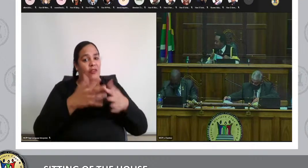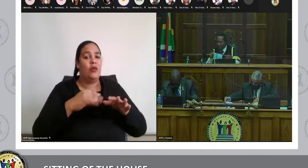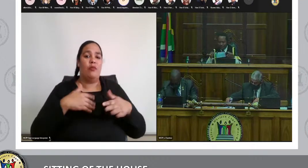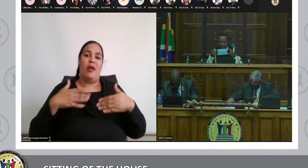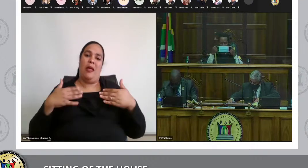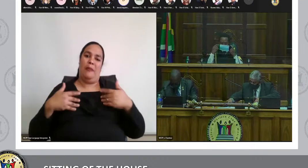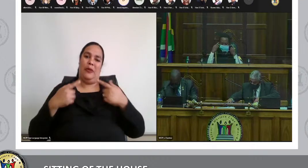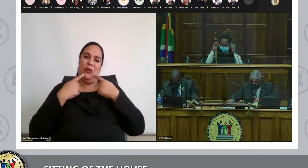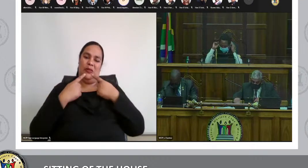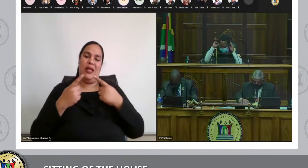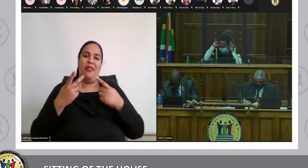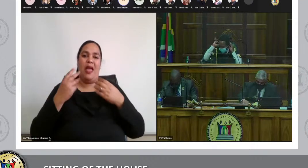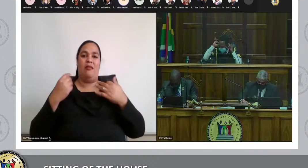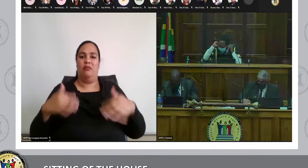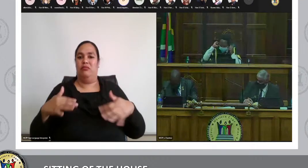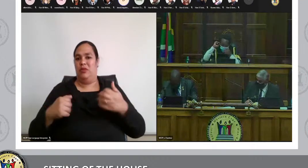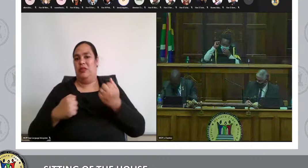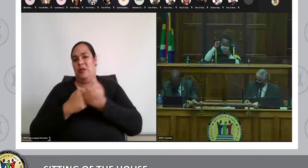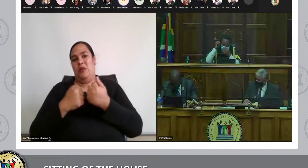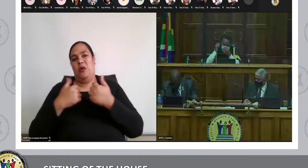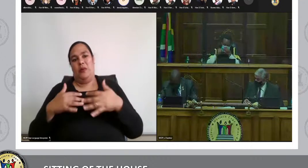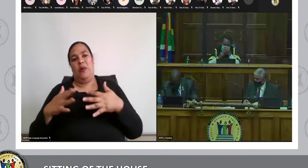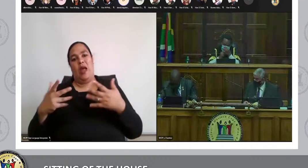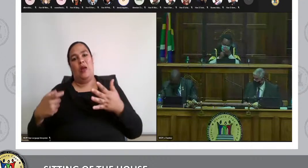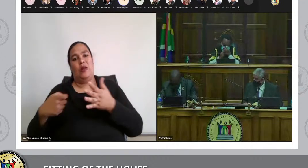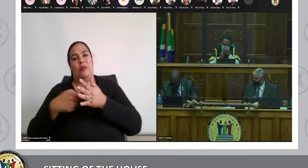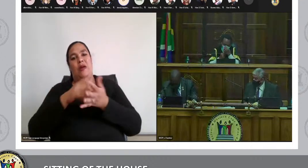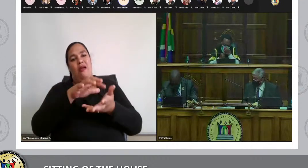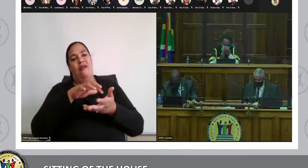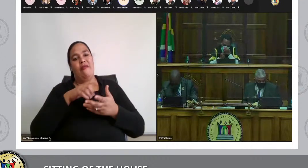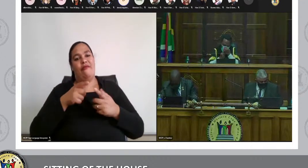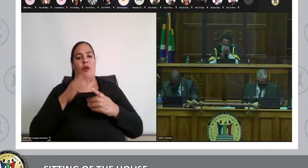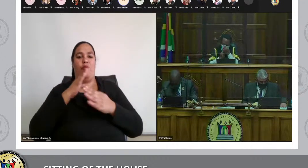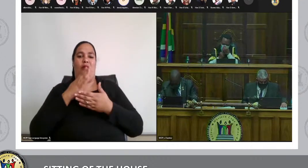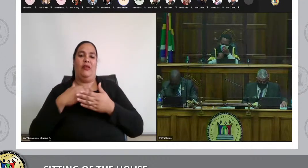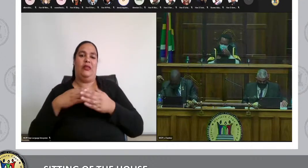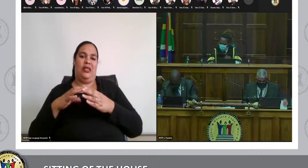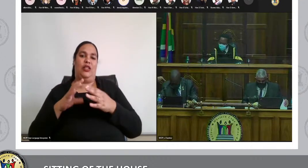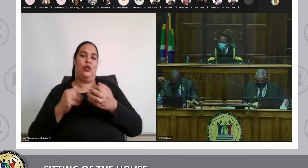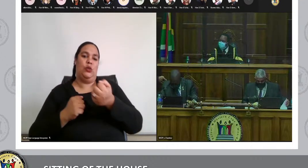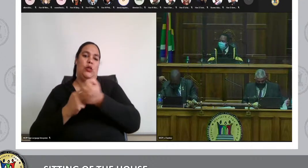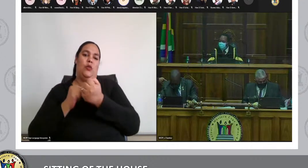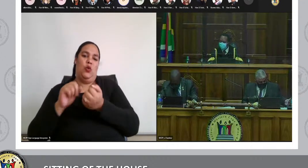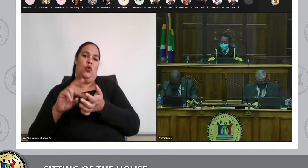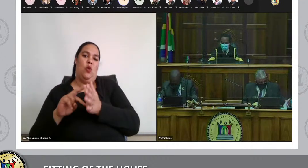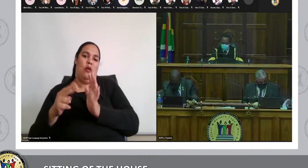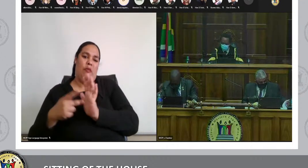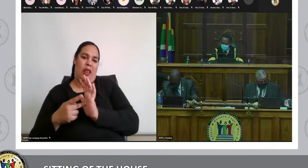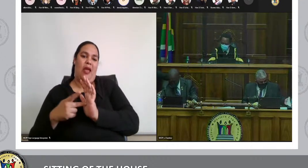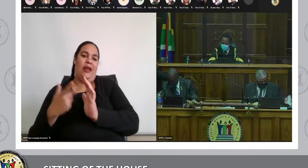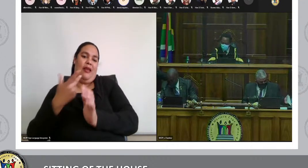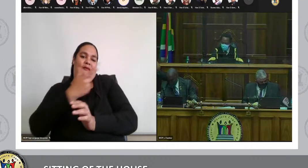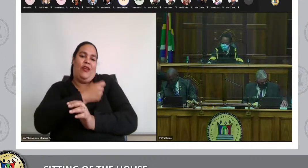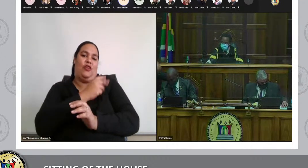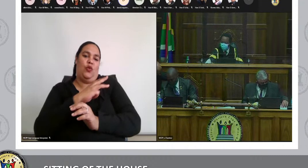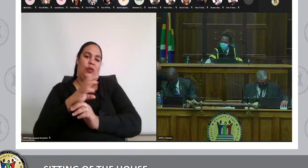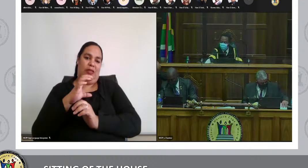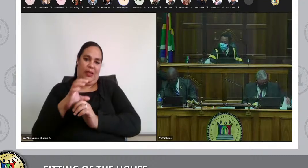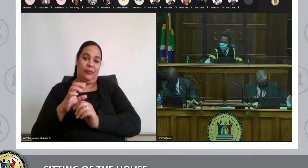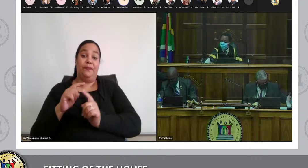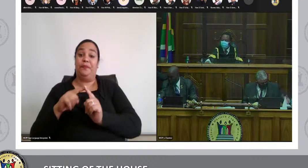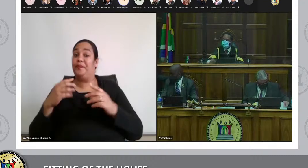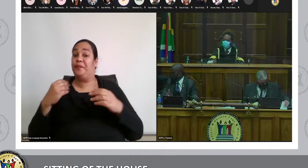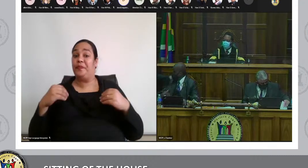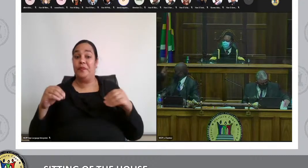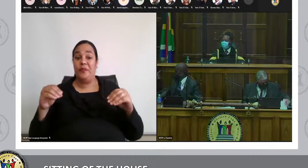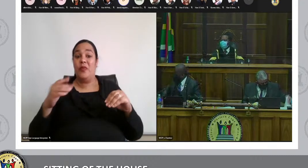that there is extensive support and buy-in from the private sector to support the rollout of vaccinations in the Western Cape. Businesses